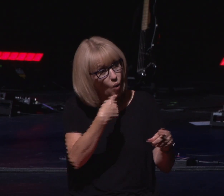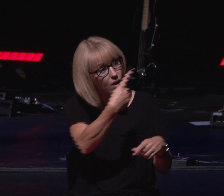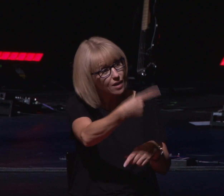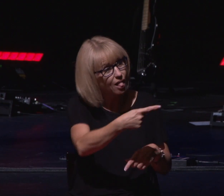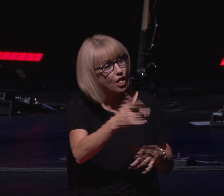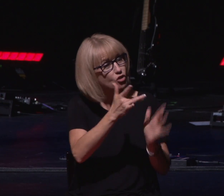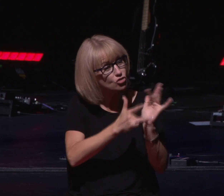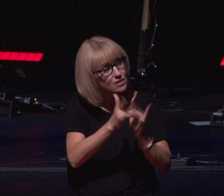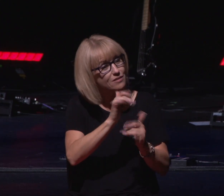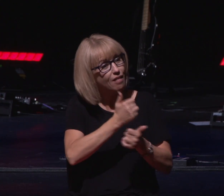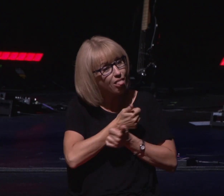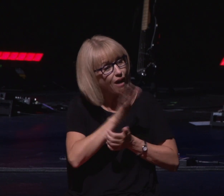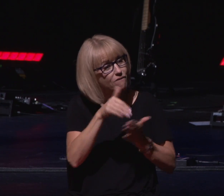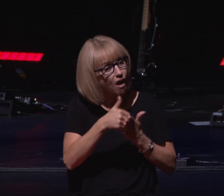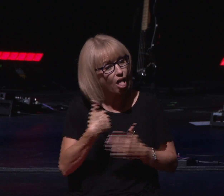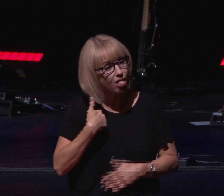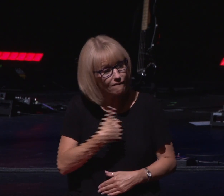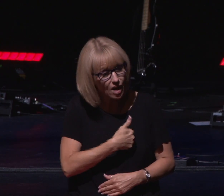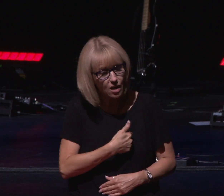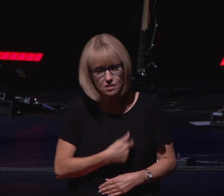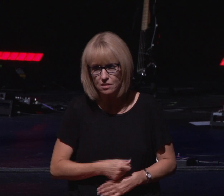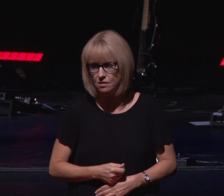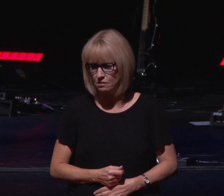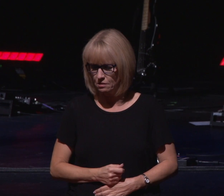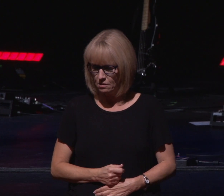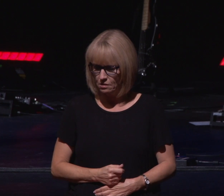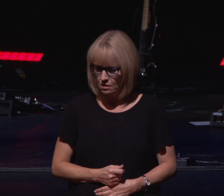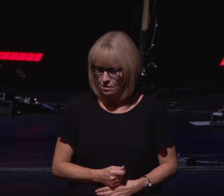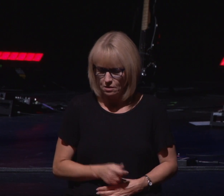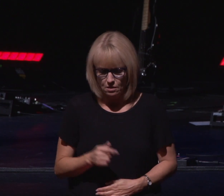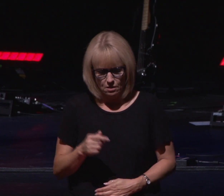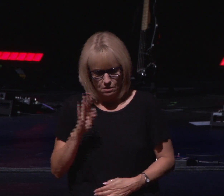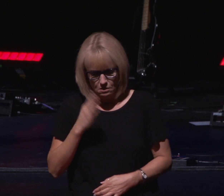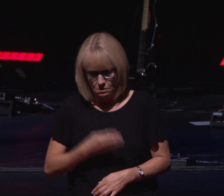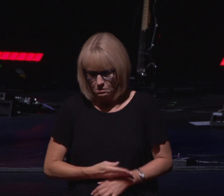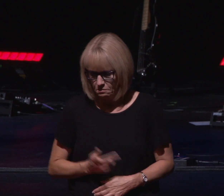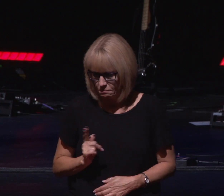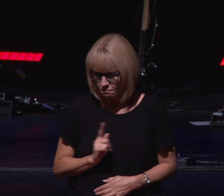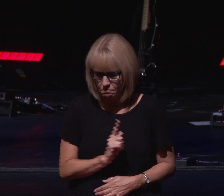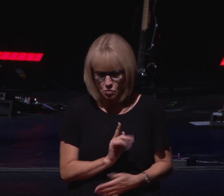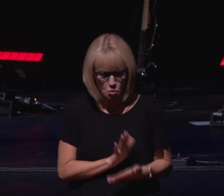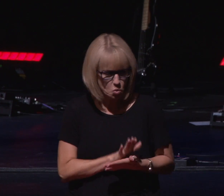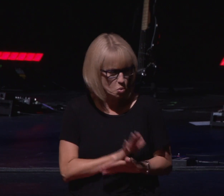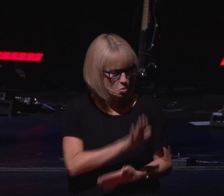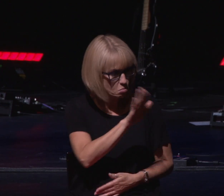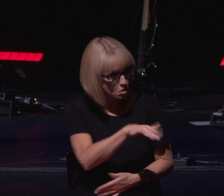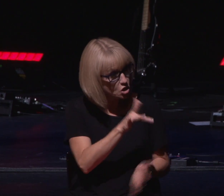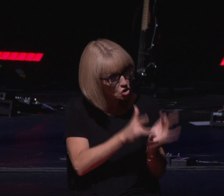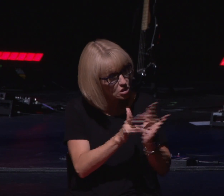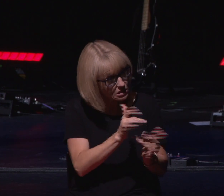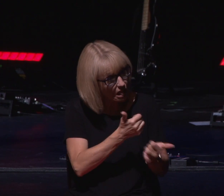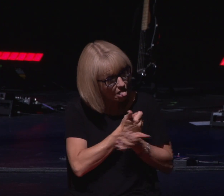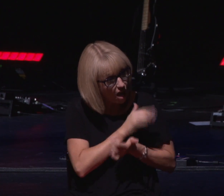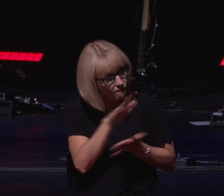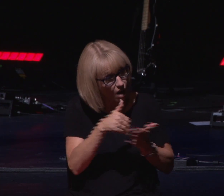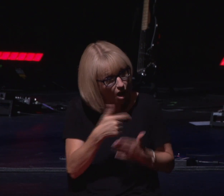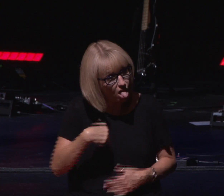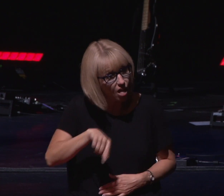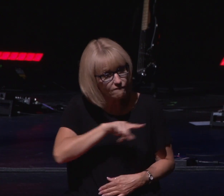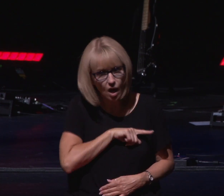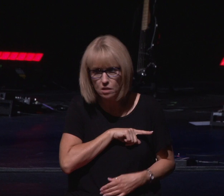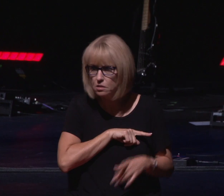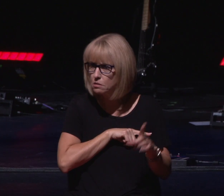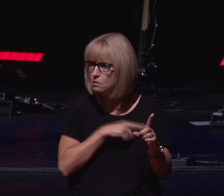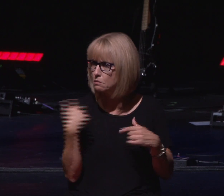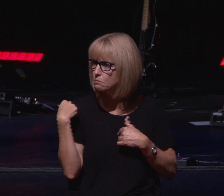Jesus loved all of us. And Caleb went back to school the next day and told a little girl that Jesus loved all of them, and he never had a problem